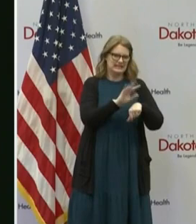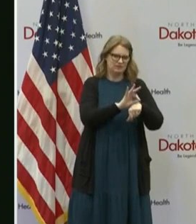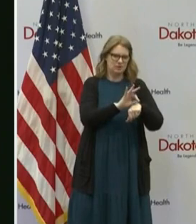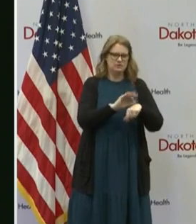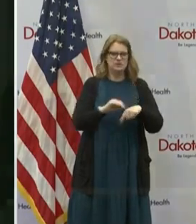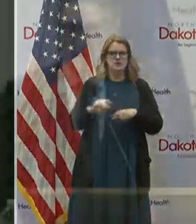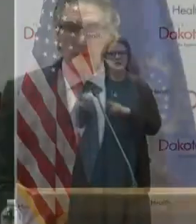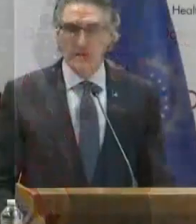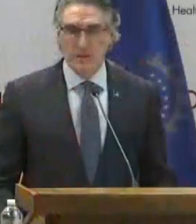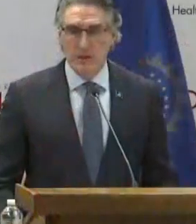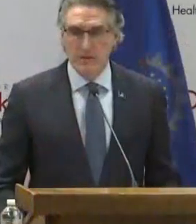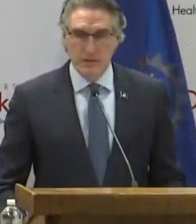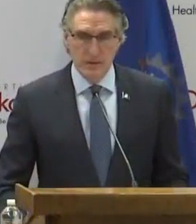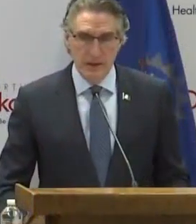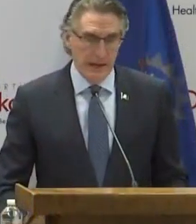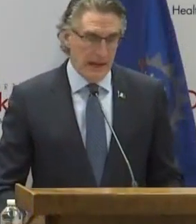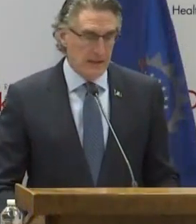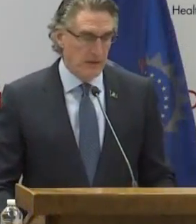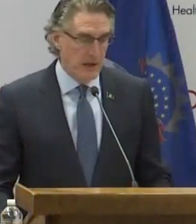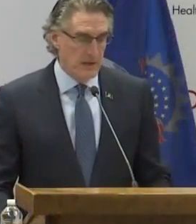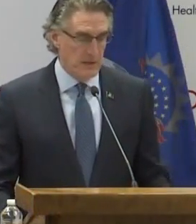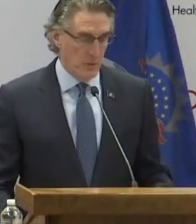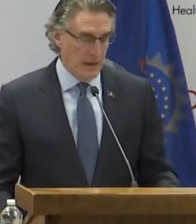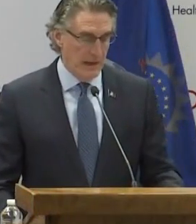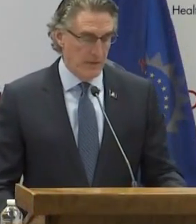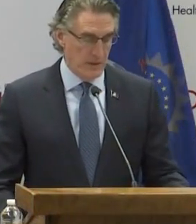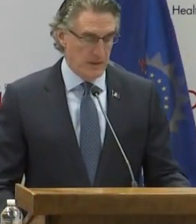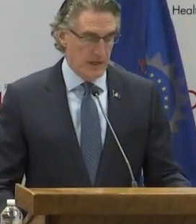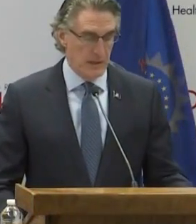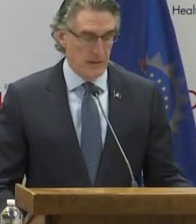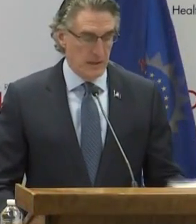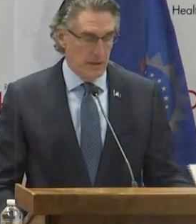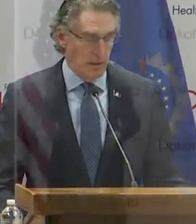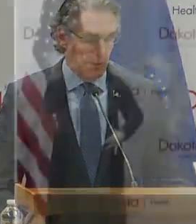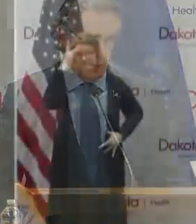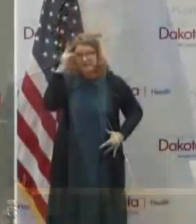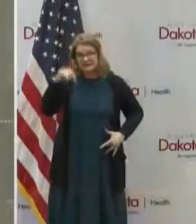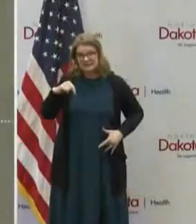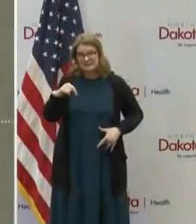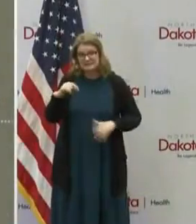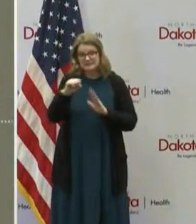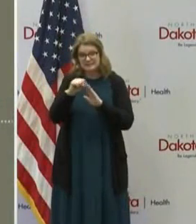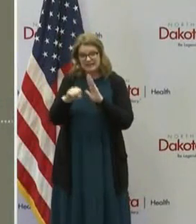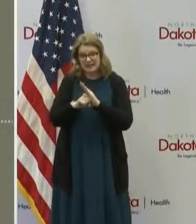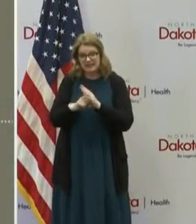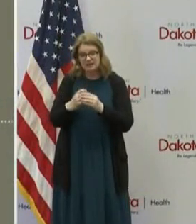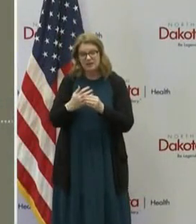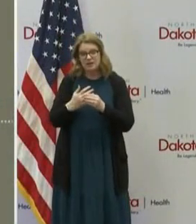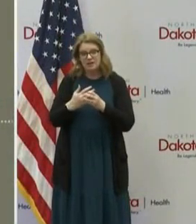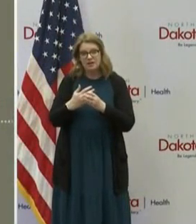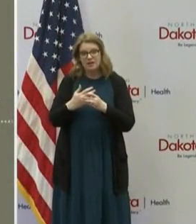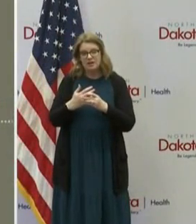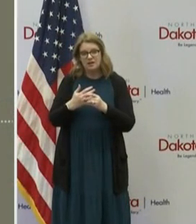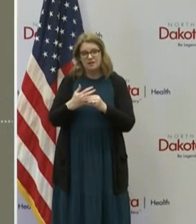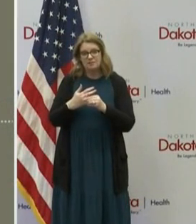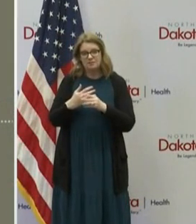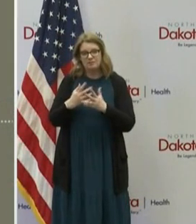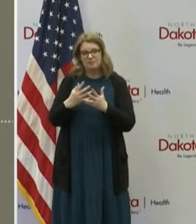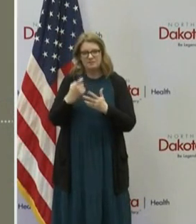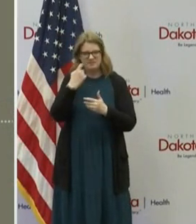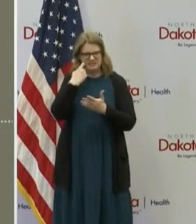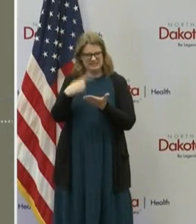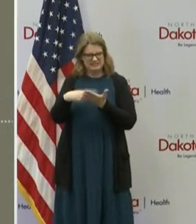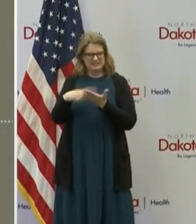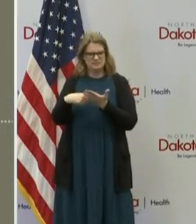slide. Of the active cases that we have in the state, which we've talked about here,